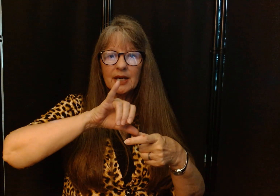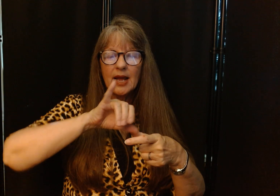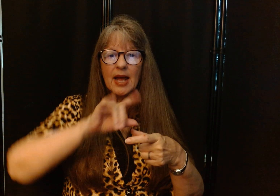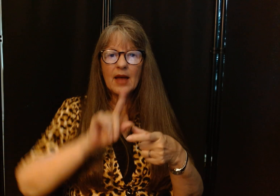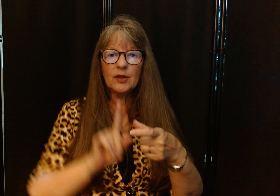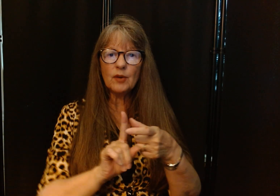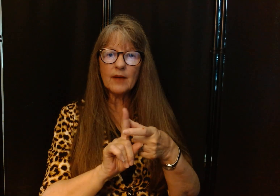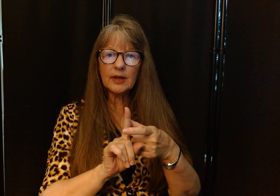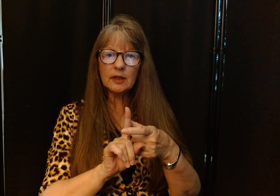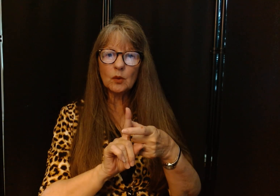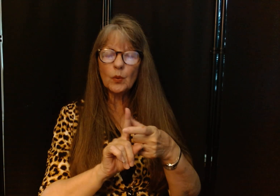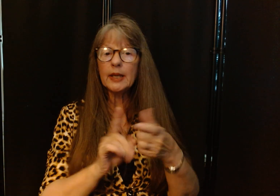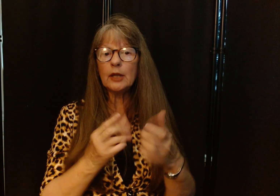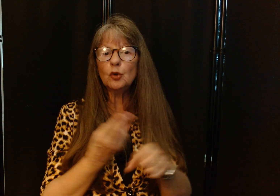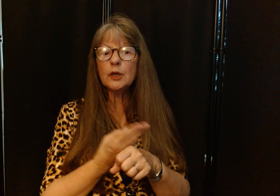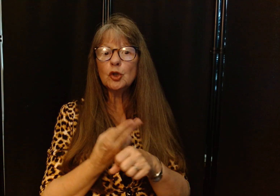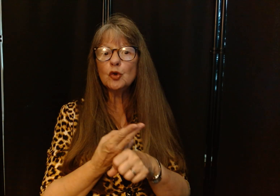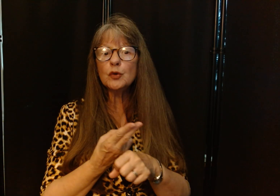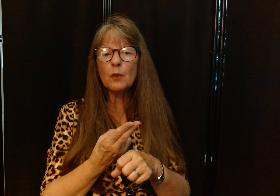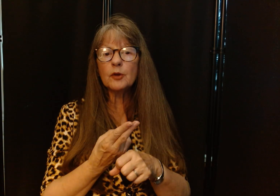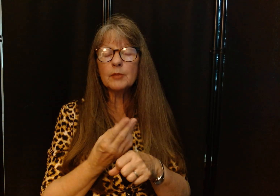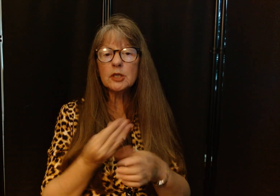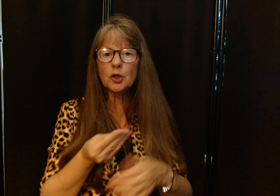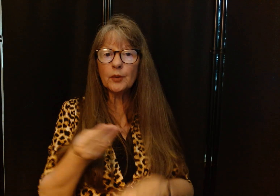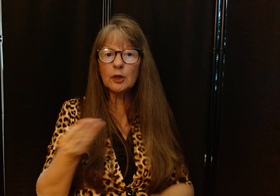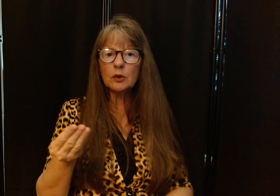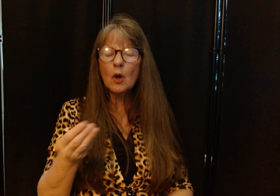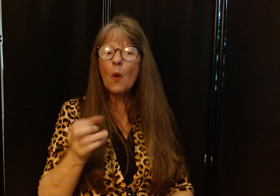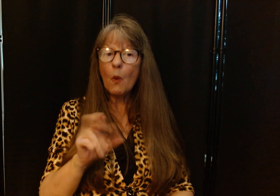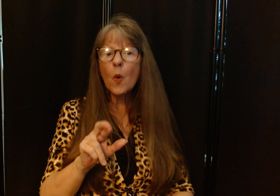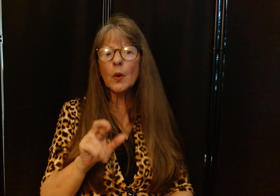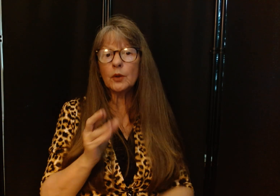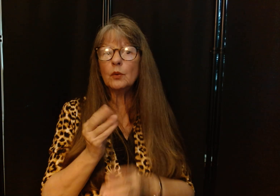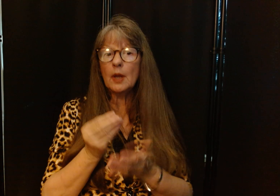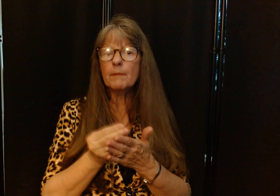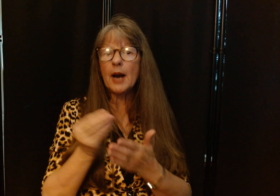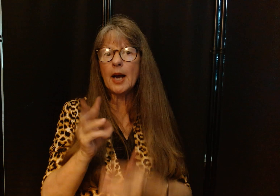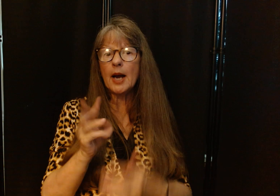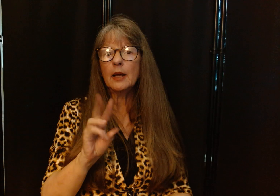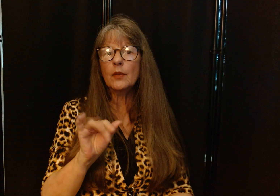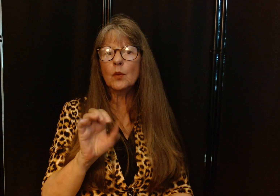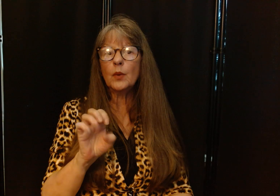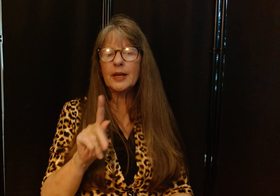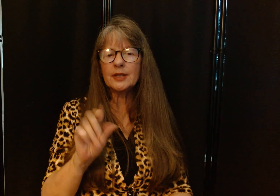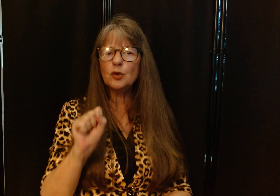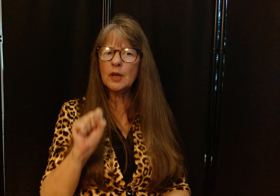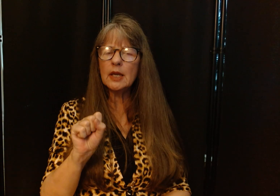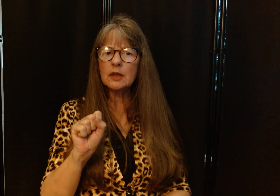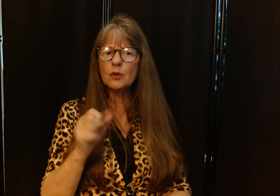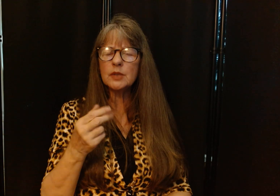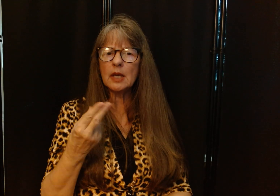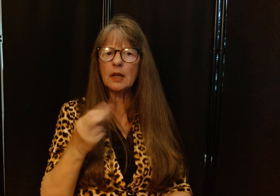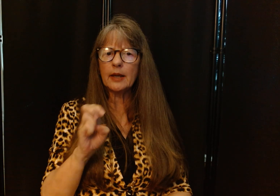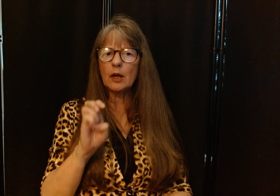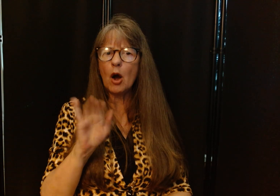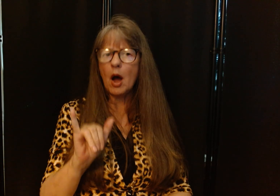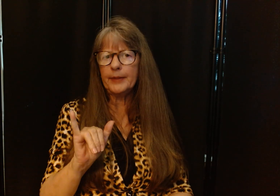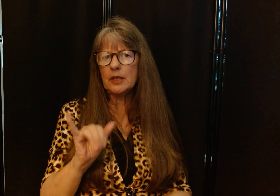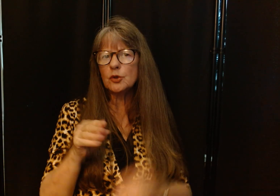And then you have like a little wick, and you can use that with material, or you can buy the wicks, and you can get those at like at hobby